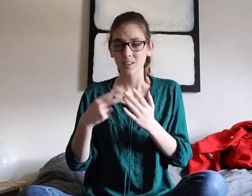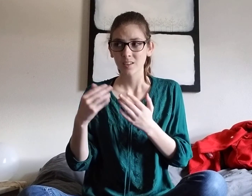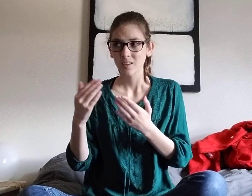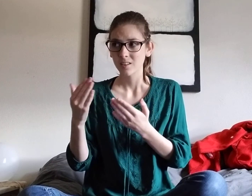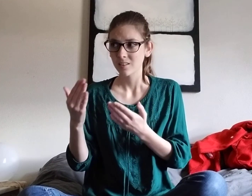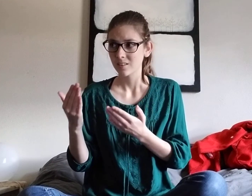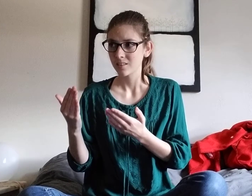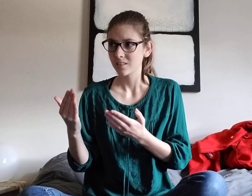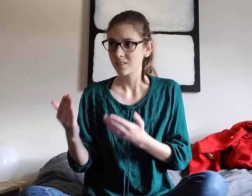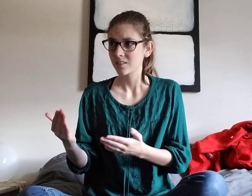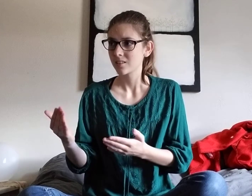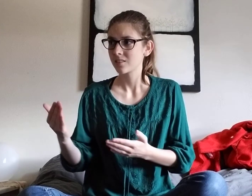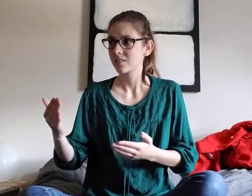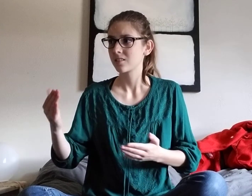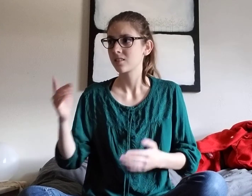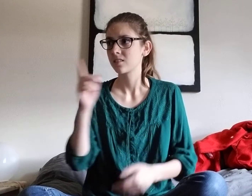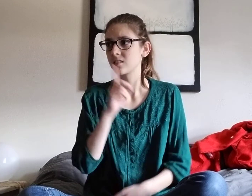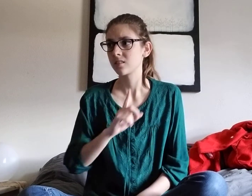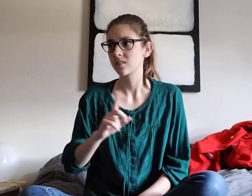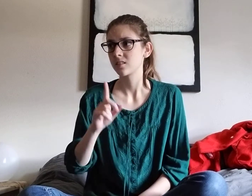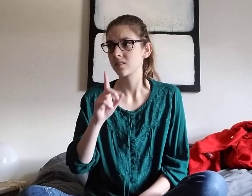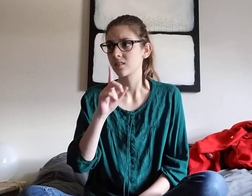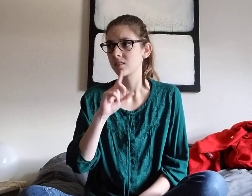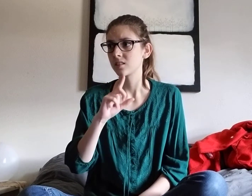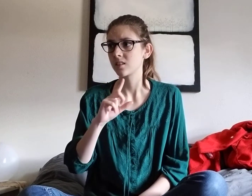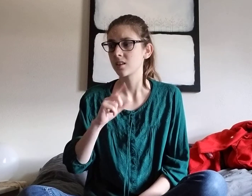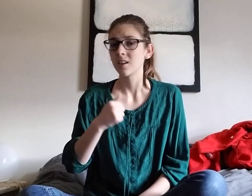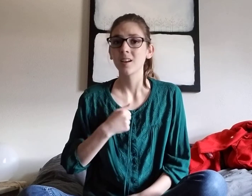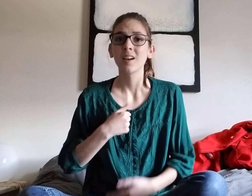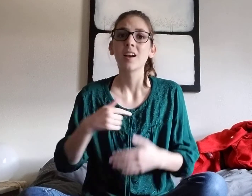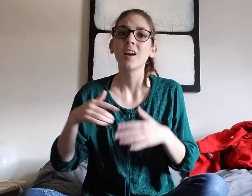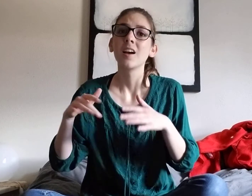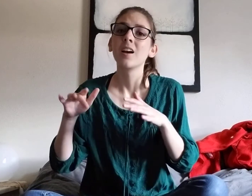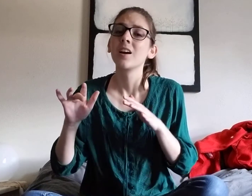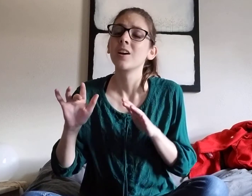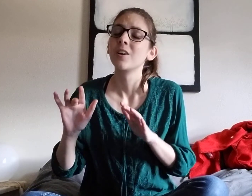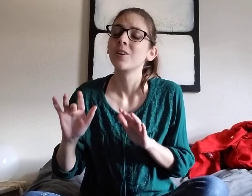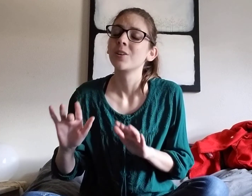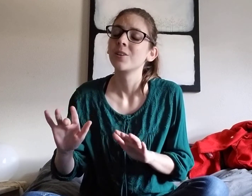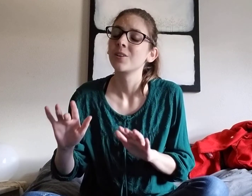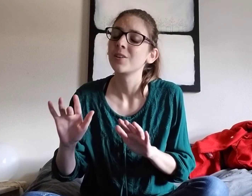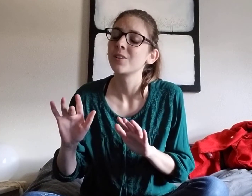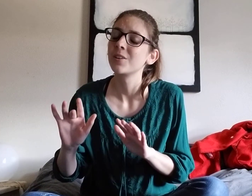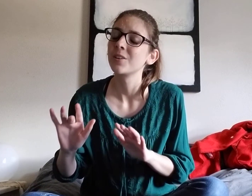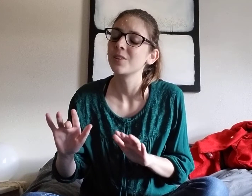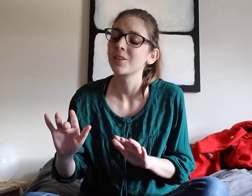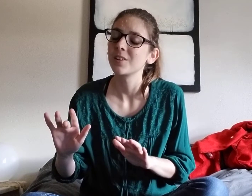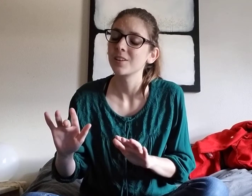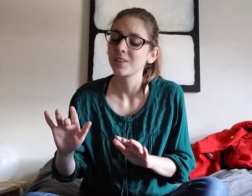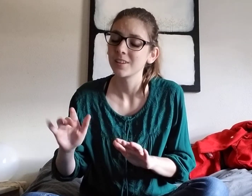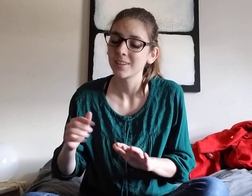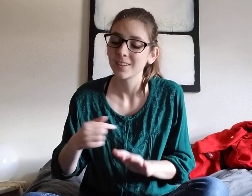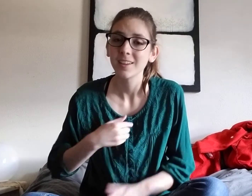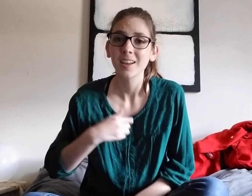And when she was lonely, I was there to comfort her. And I